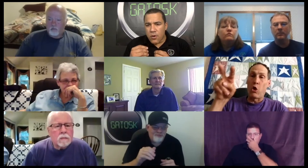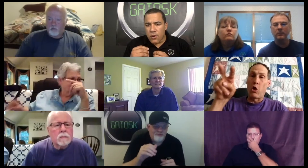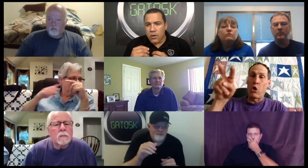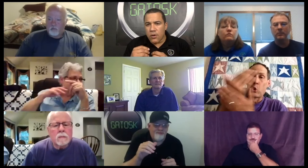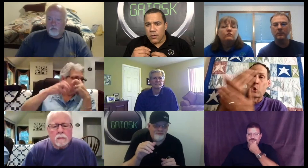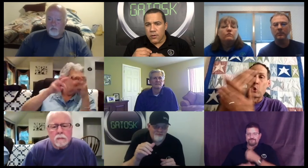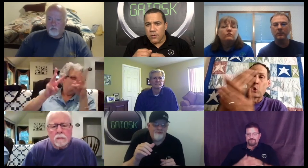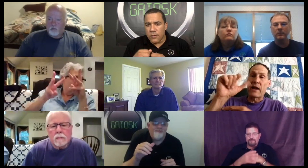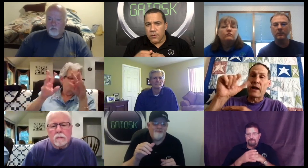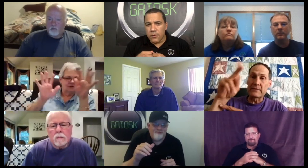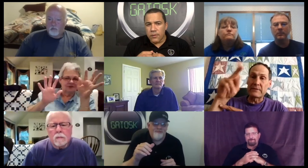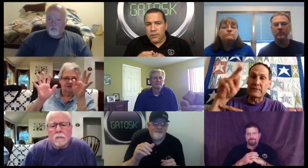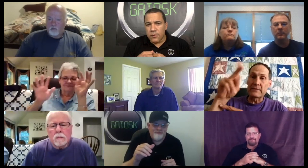question.